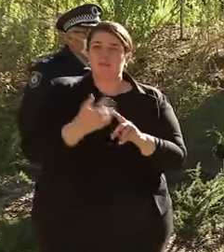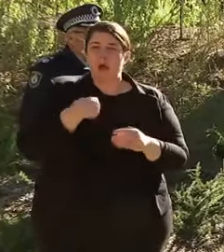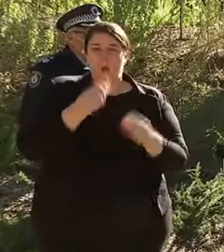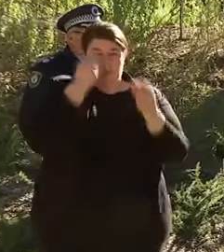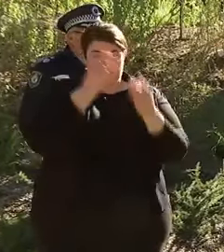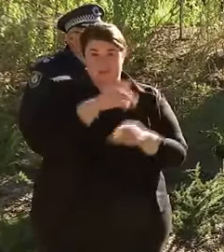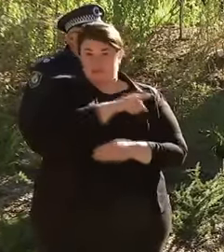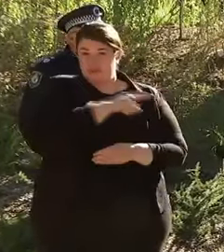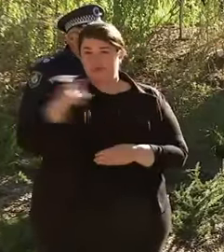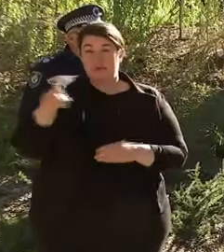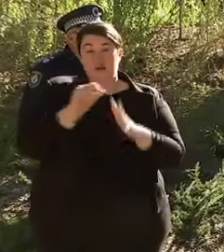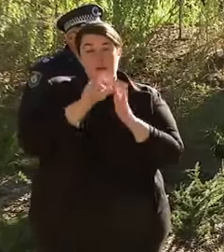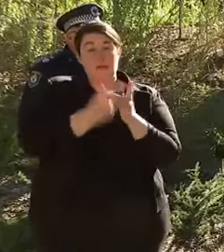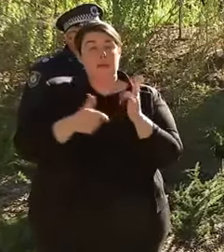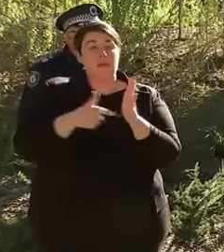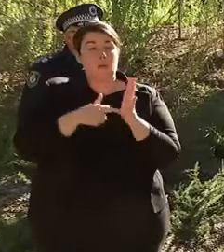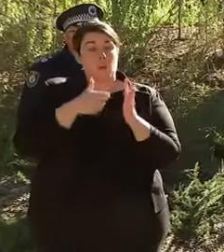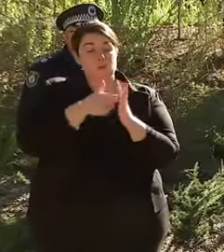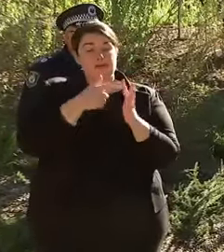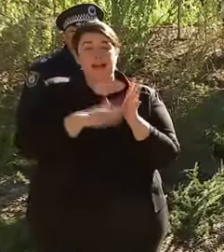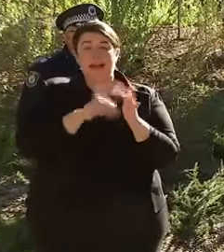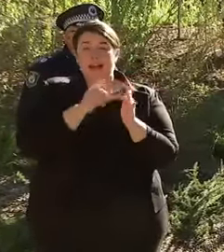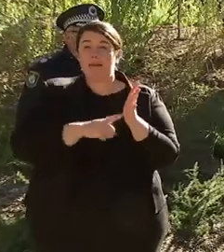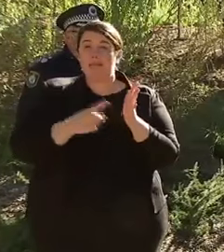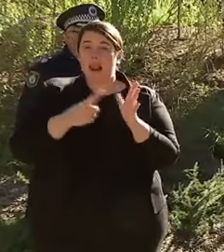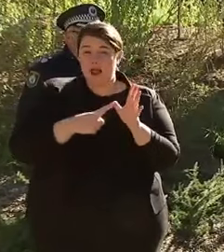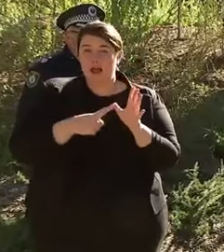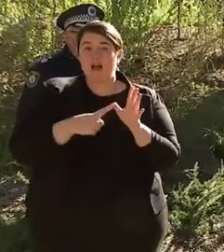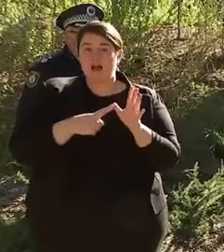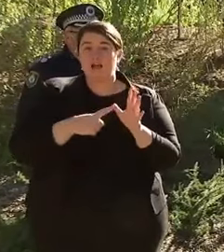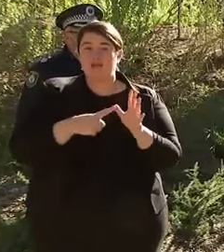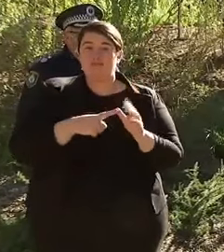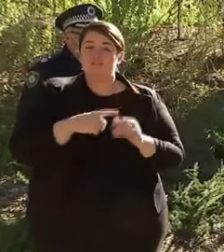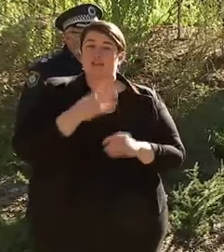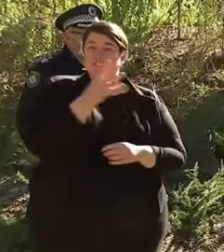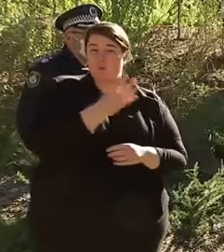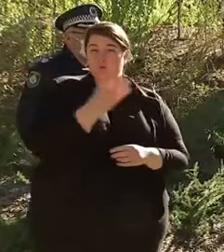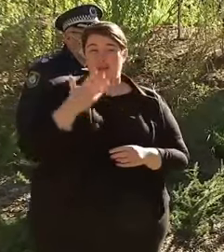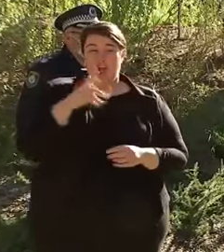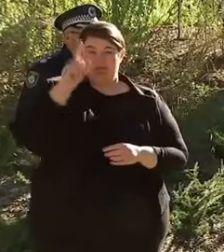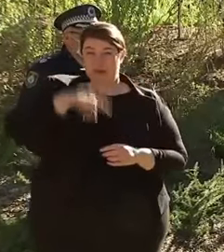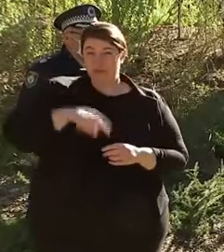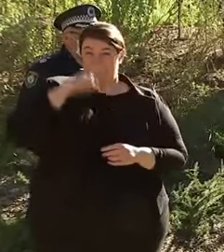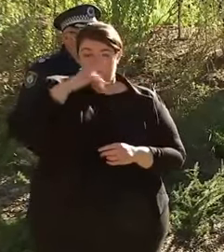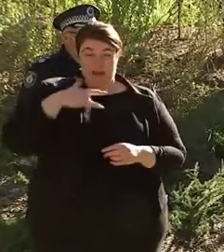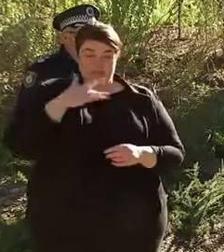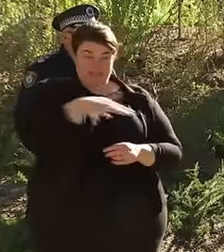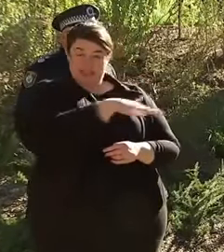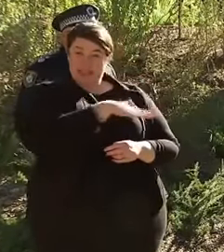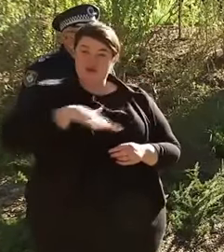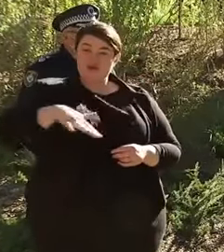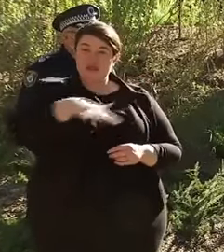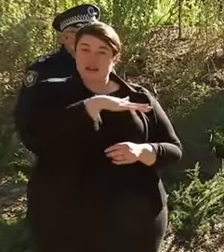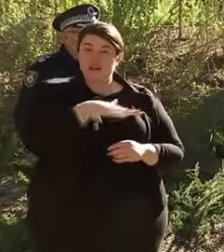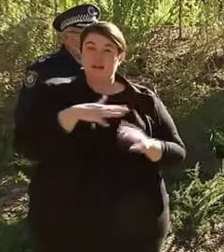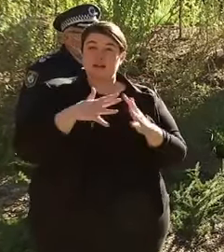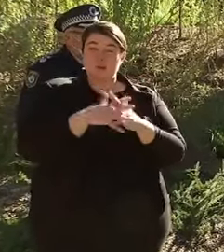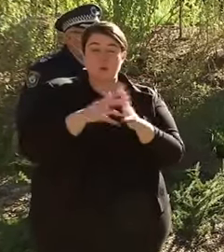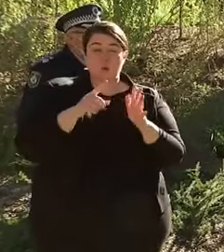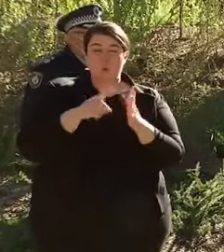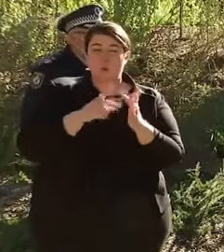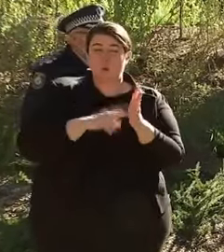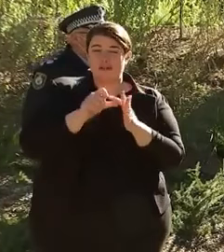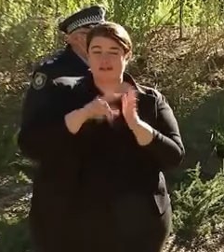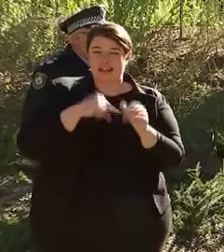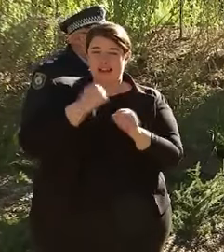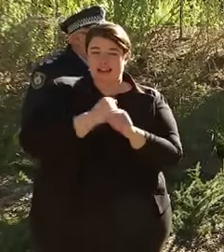the population there. The Port Kembla sewage network, which serves about 49,000 people living in the suburbs, including Windang,